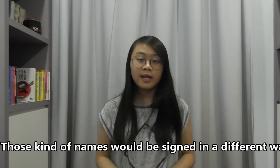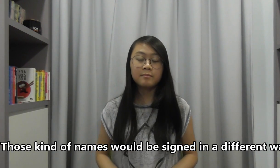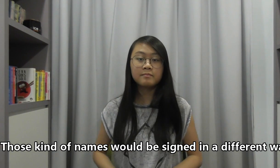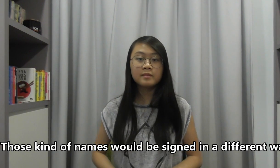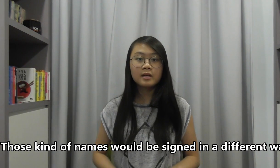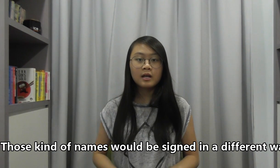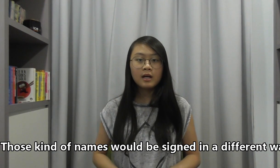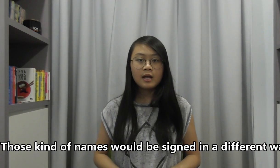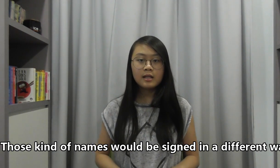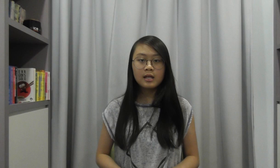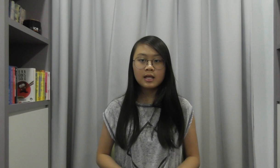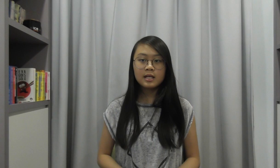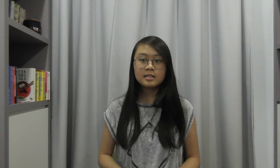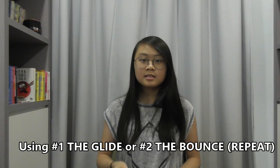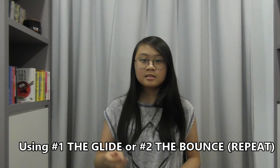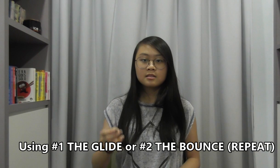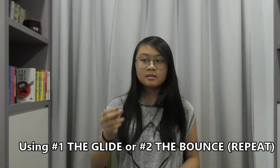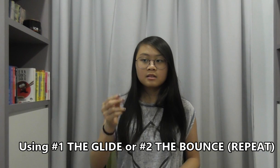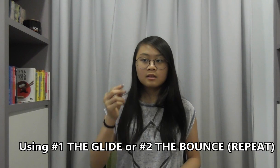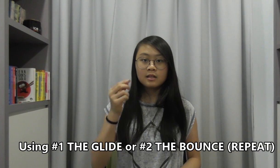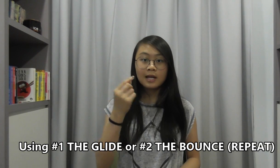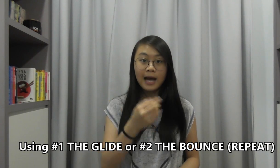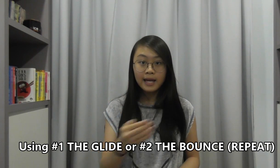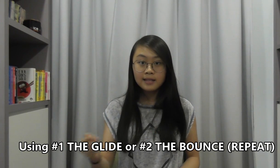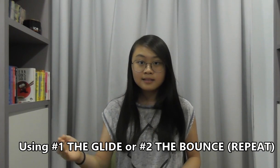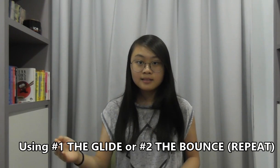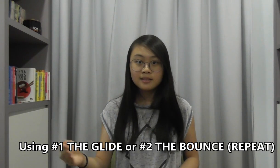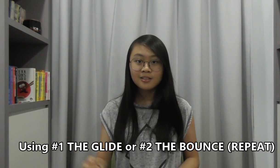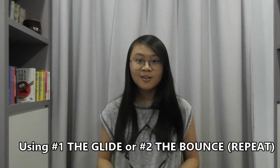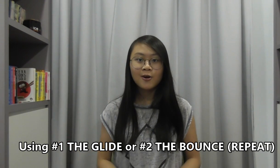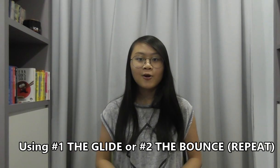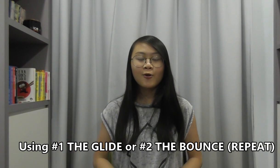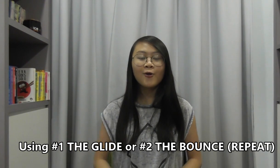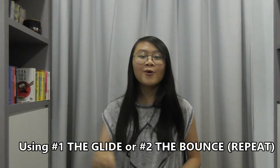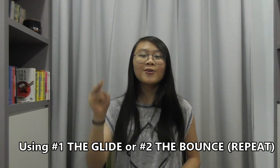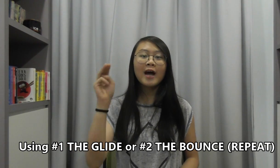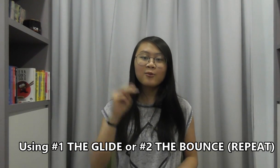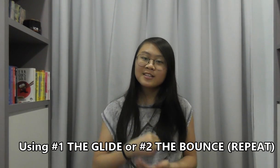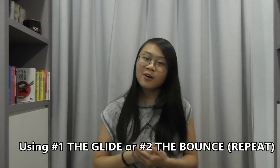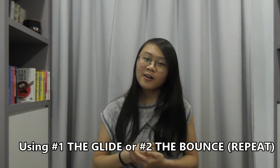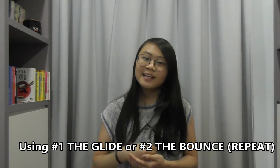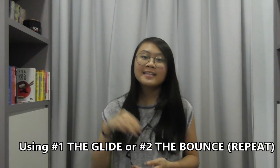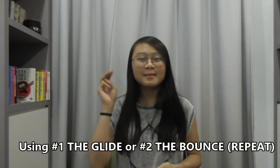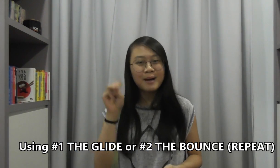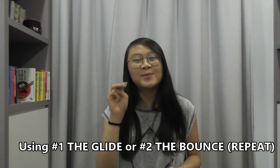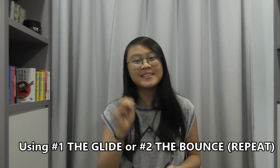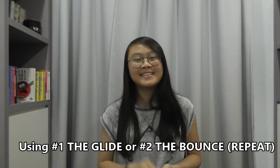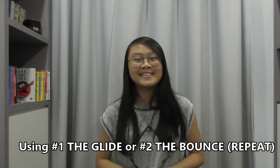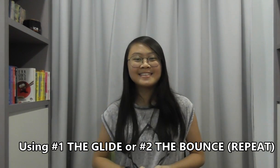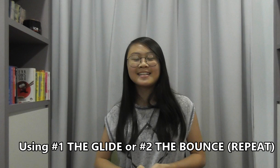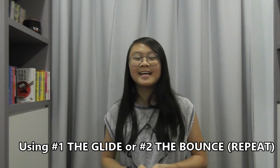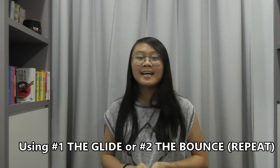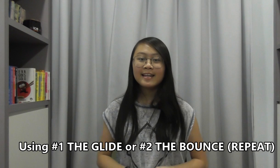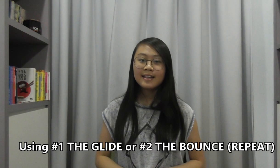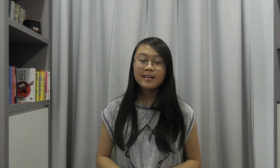name, and that is the glide, or I would call it the bounce.